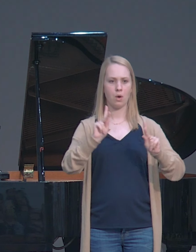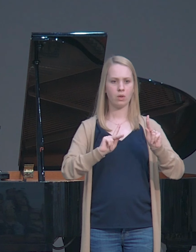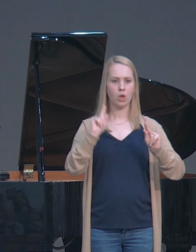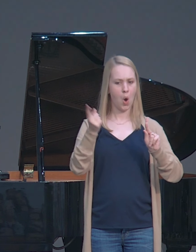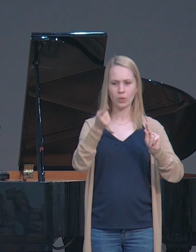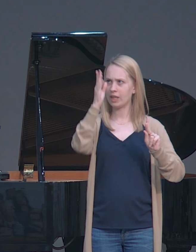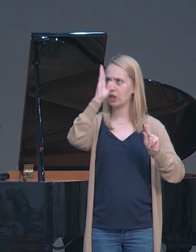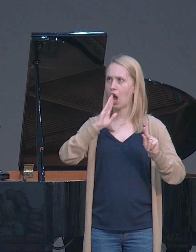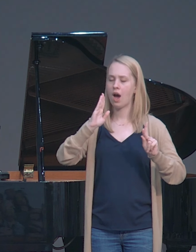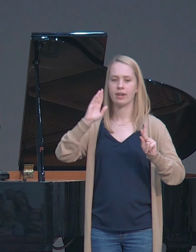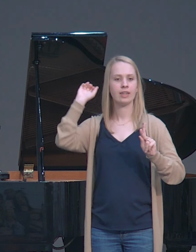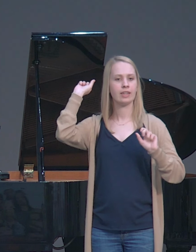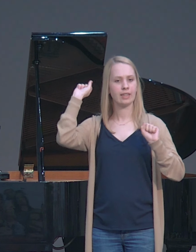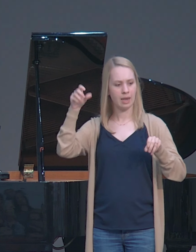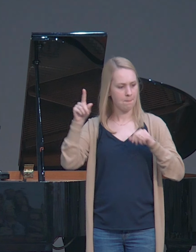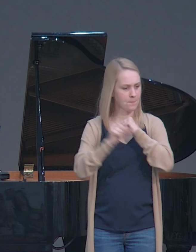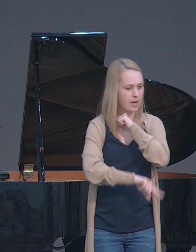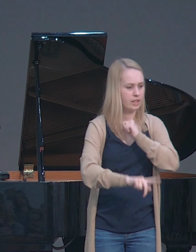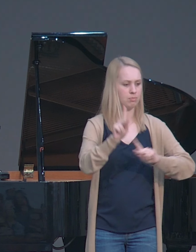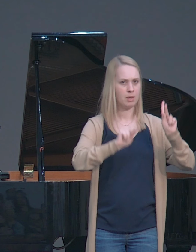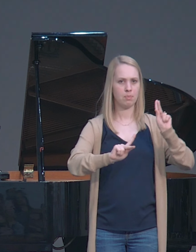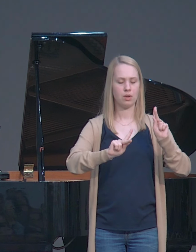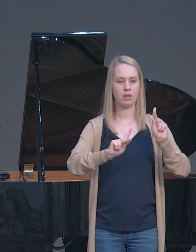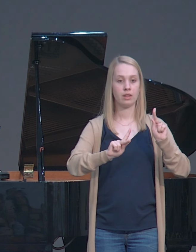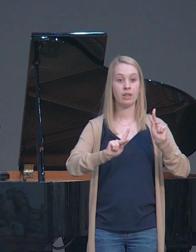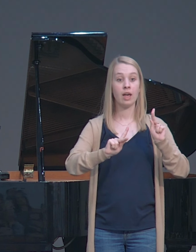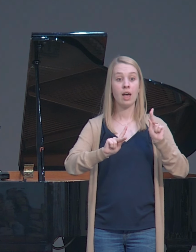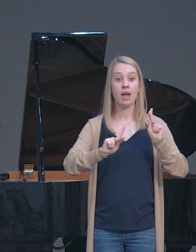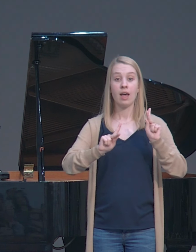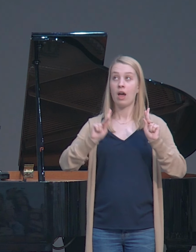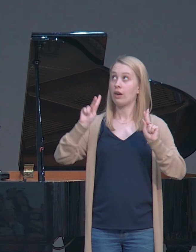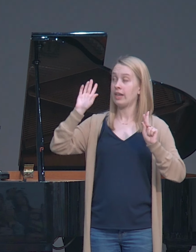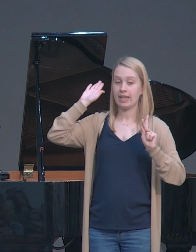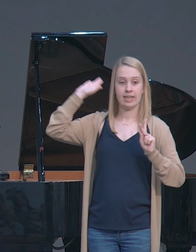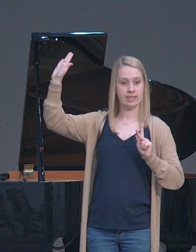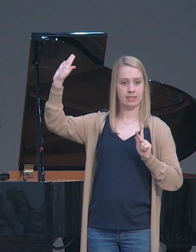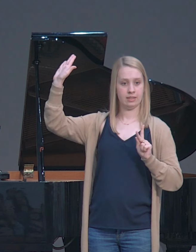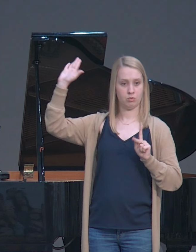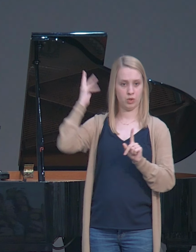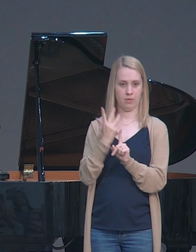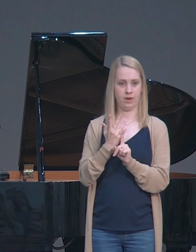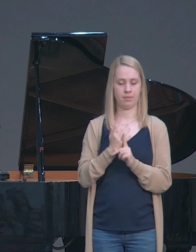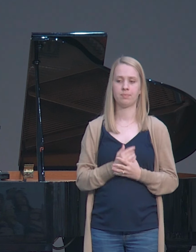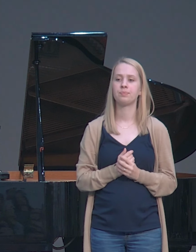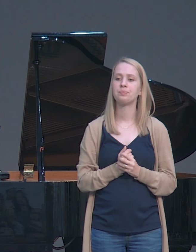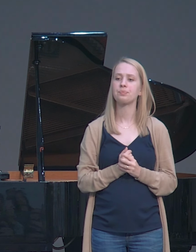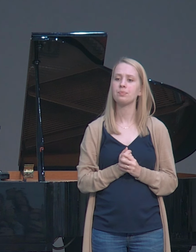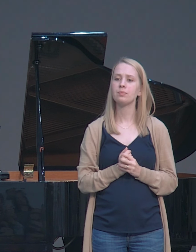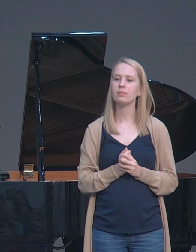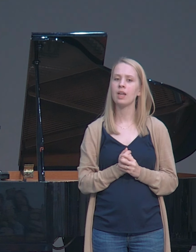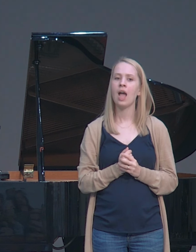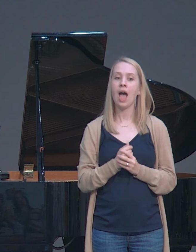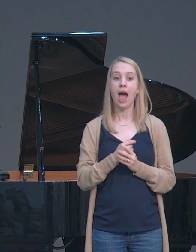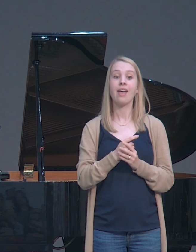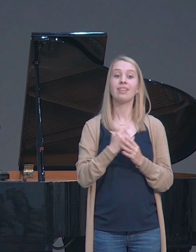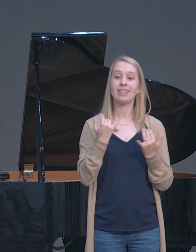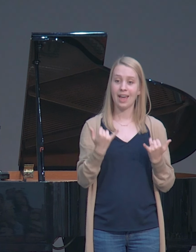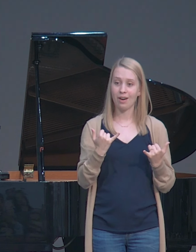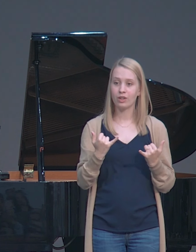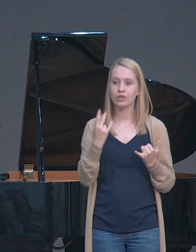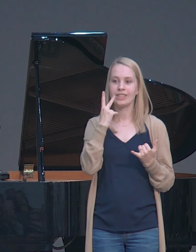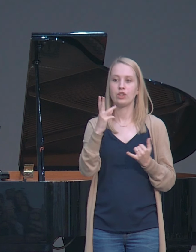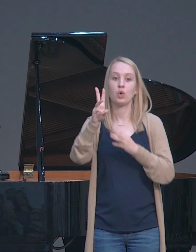to sentence people to punishment and to punish them by his own hand. And this is where the world misinterprets